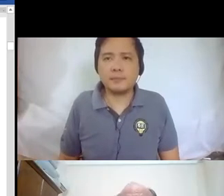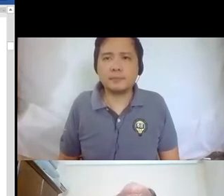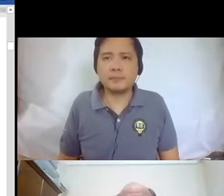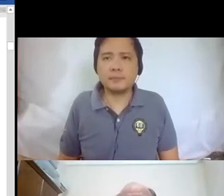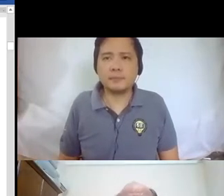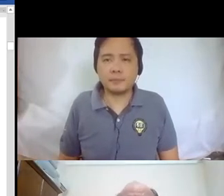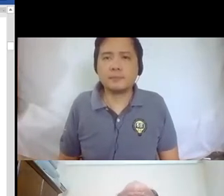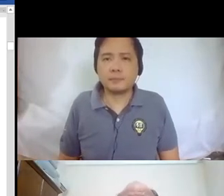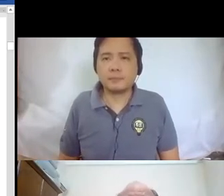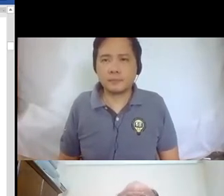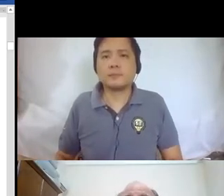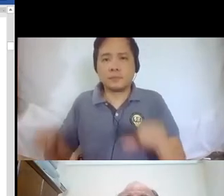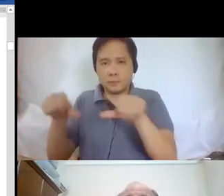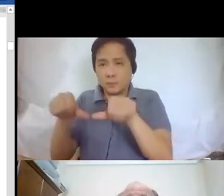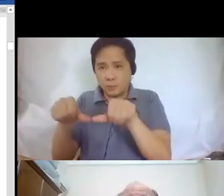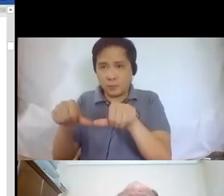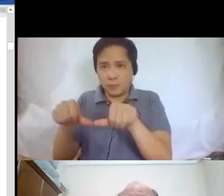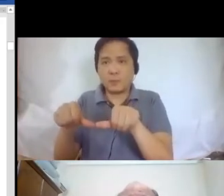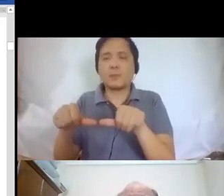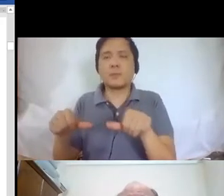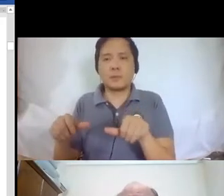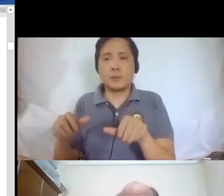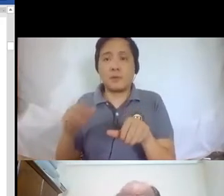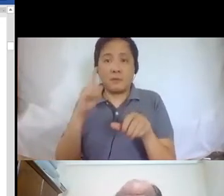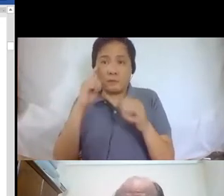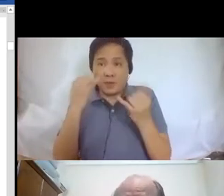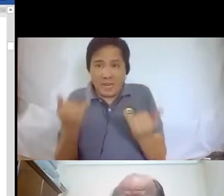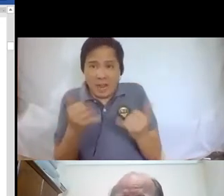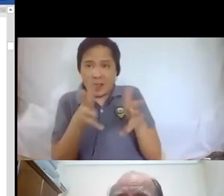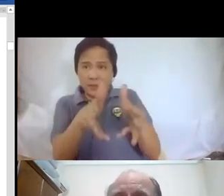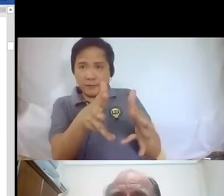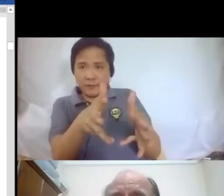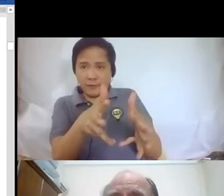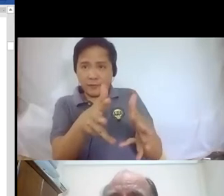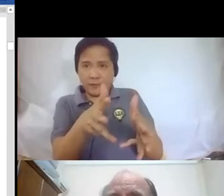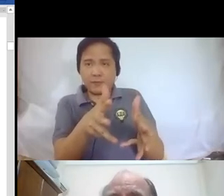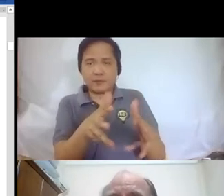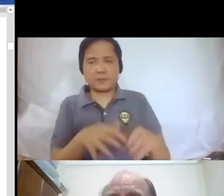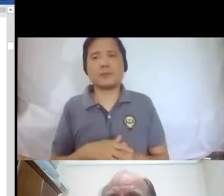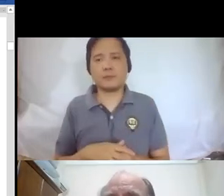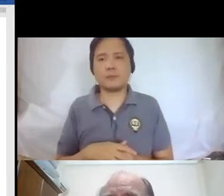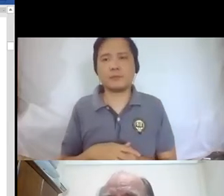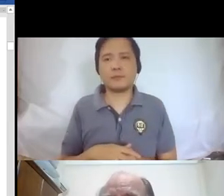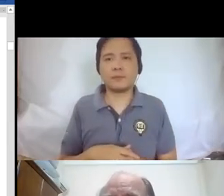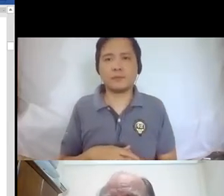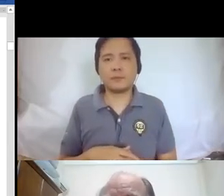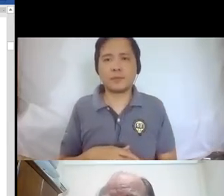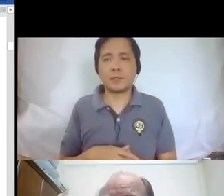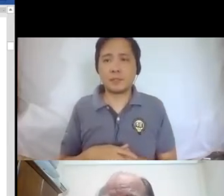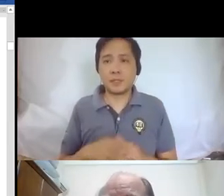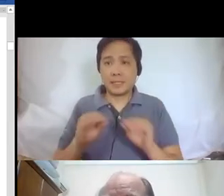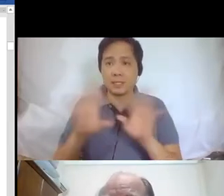Two-handed. Two-handed. So we don't want to analyze this sign yet. Okay? So is that